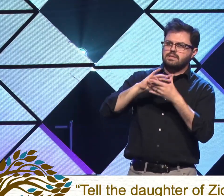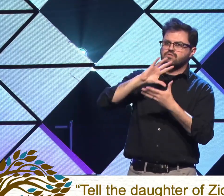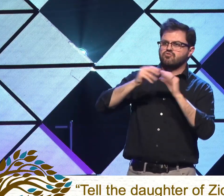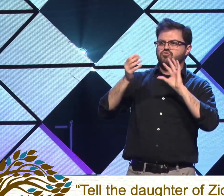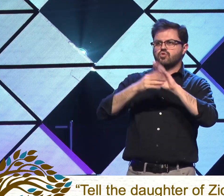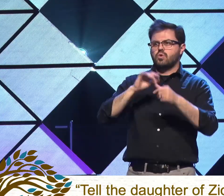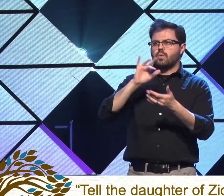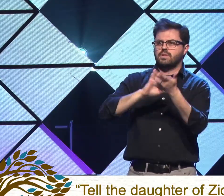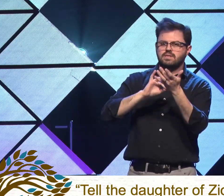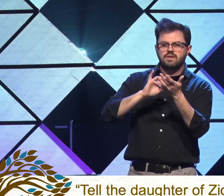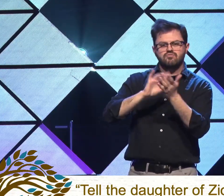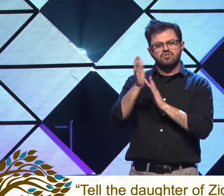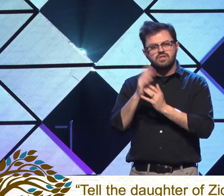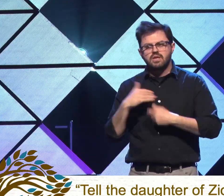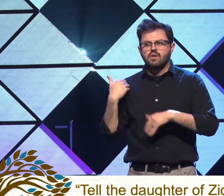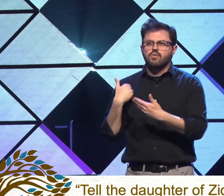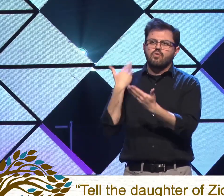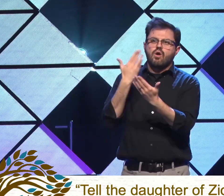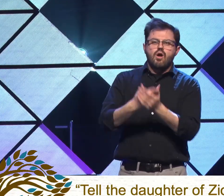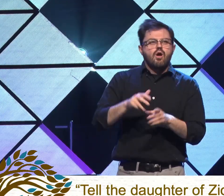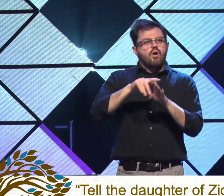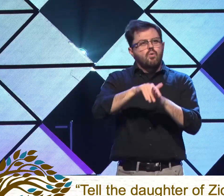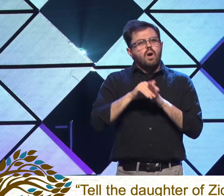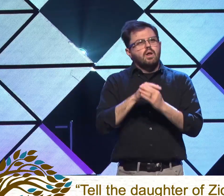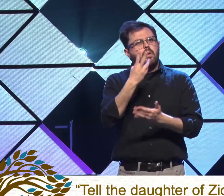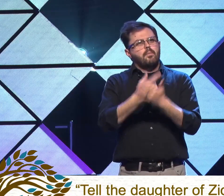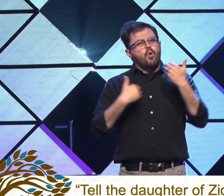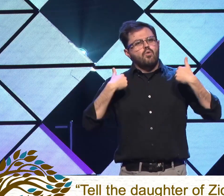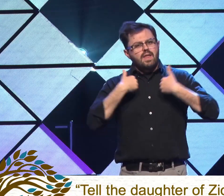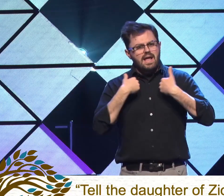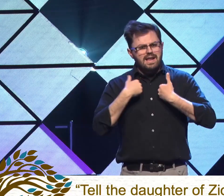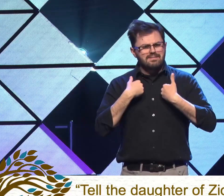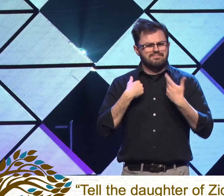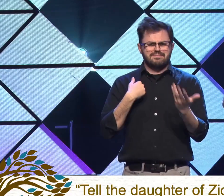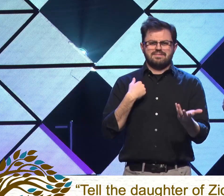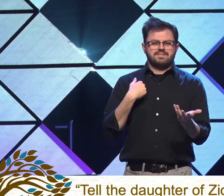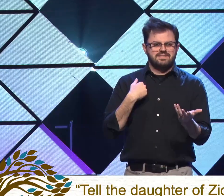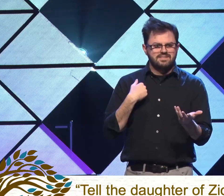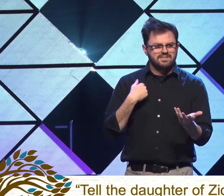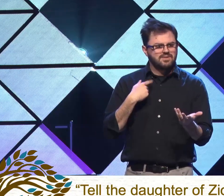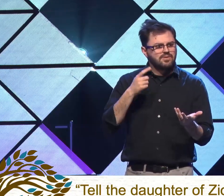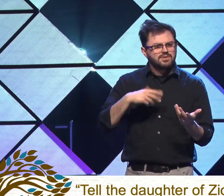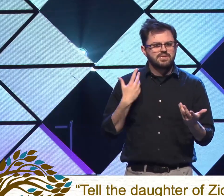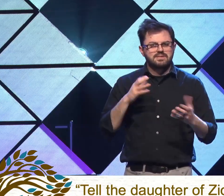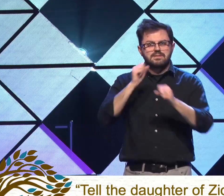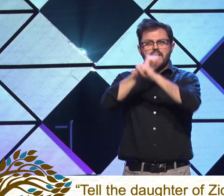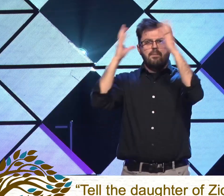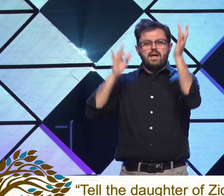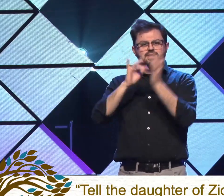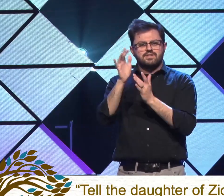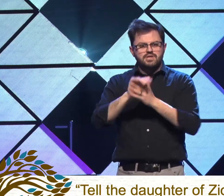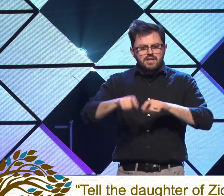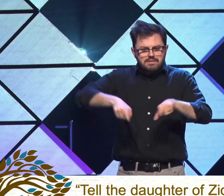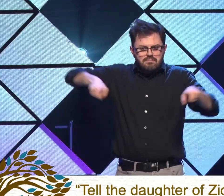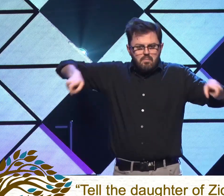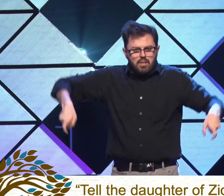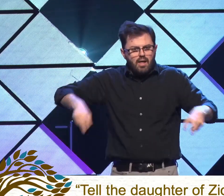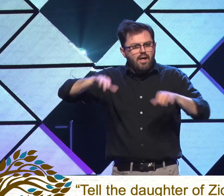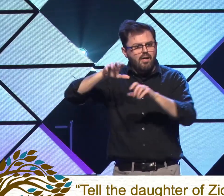Jesus is going to ride in on both. Matthew's the only one who has Jesus riding in on both the colt and the donkey. So you just have to picture Jesus riding both